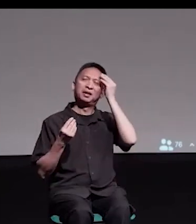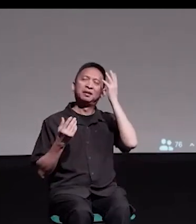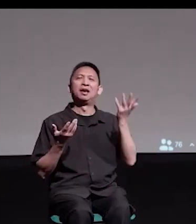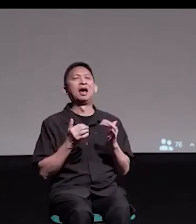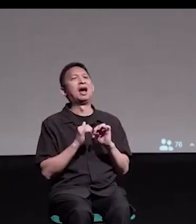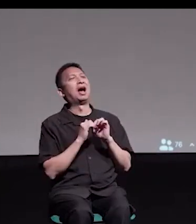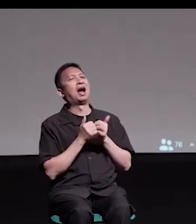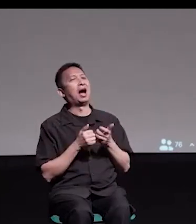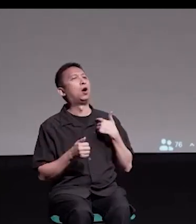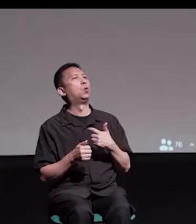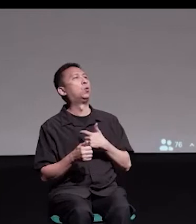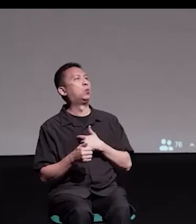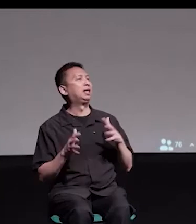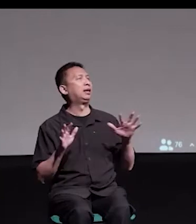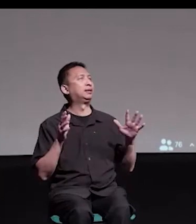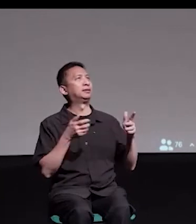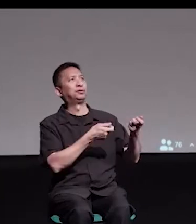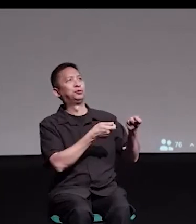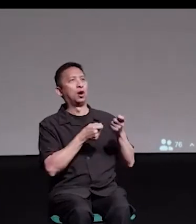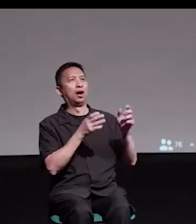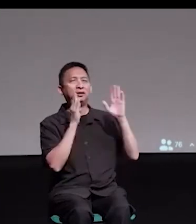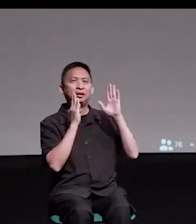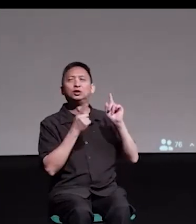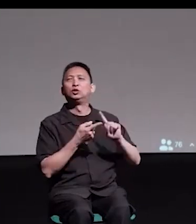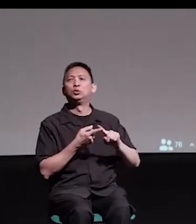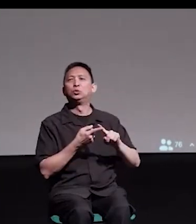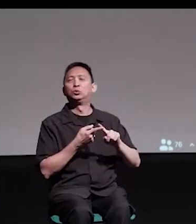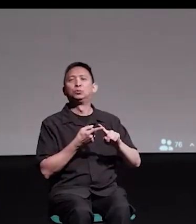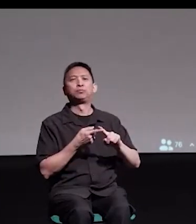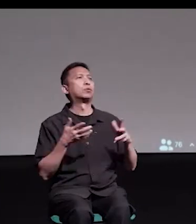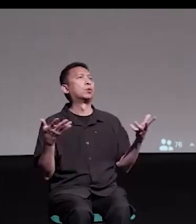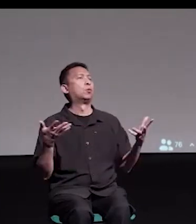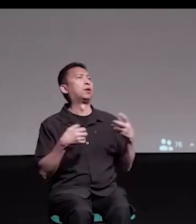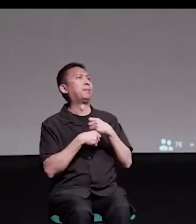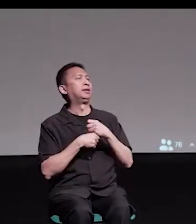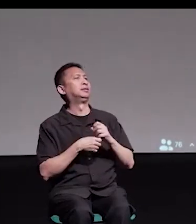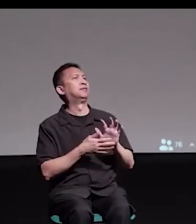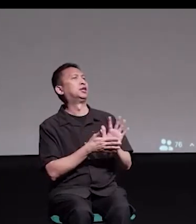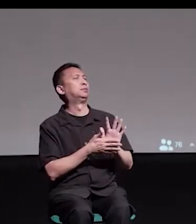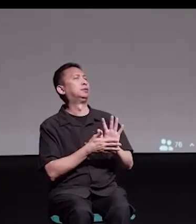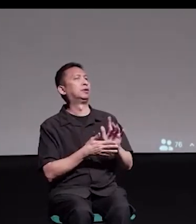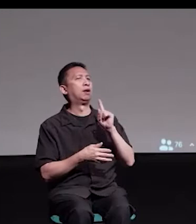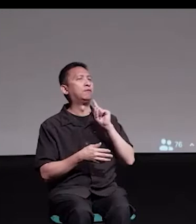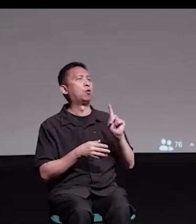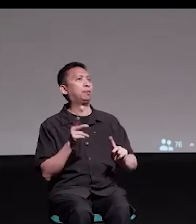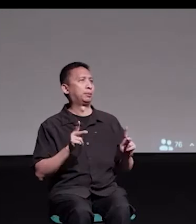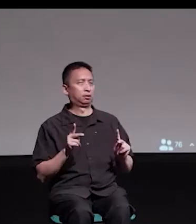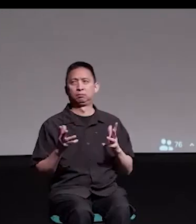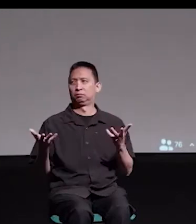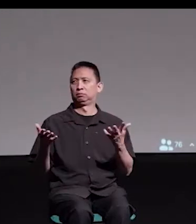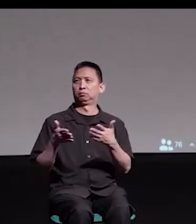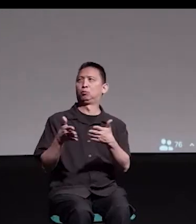if we can kind of draw attention to like what goes into making films for people in,